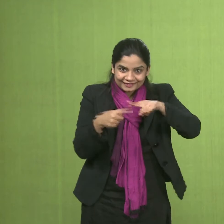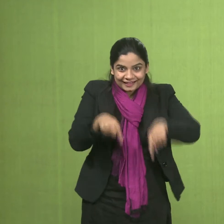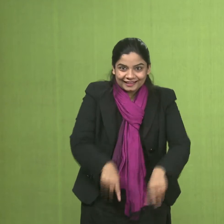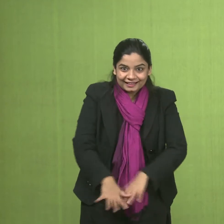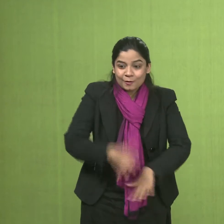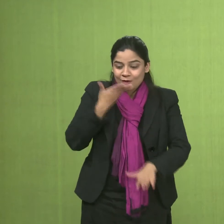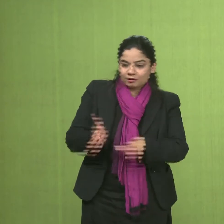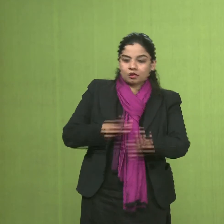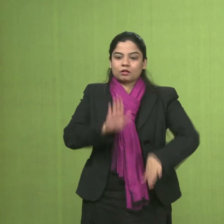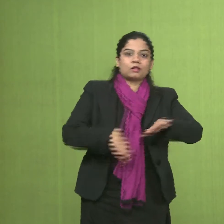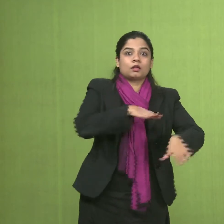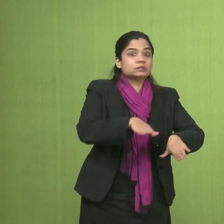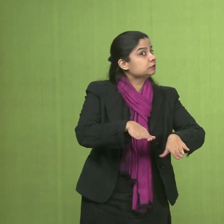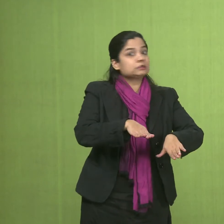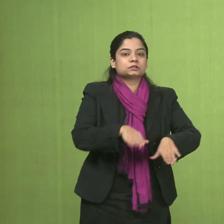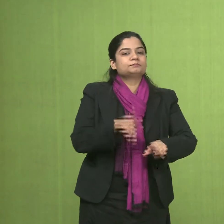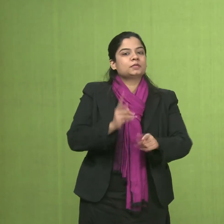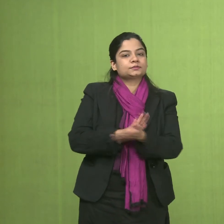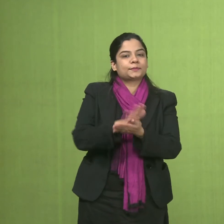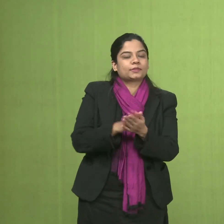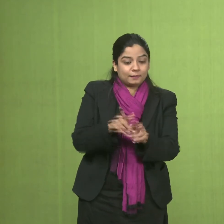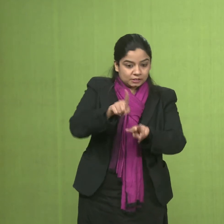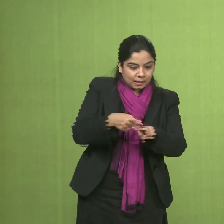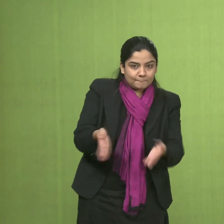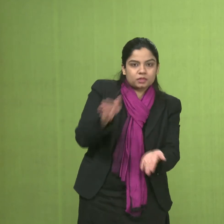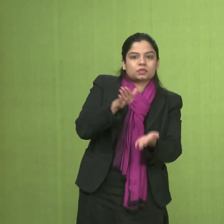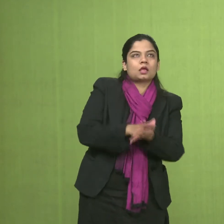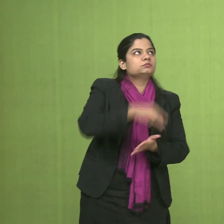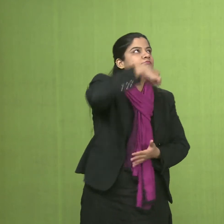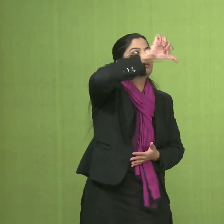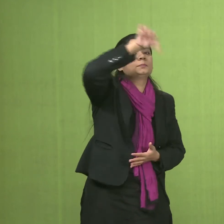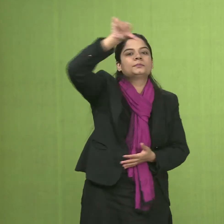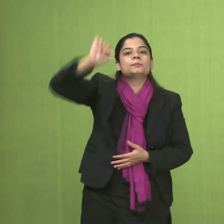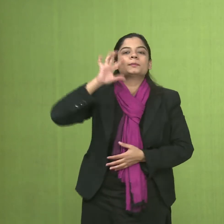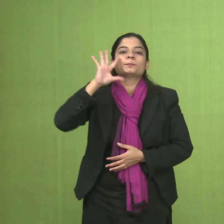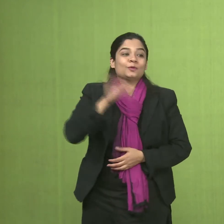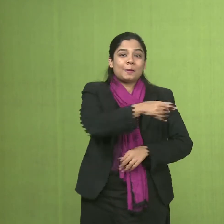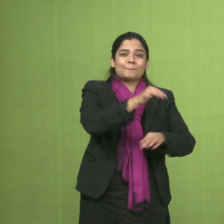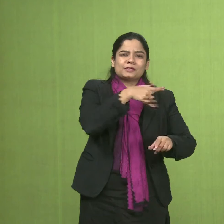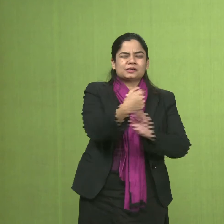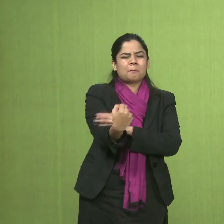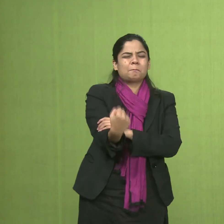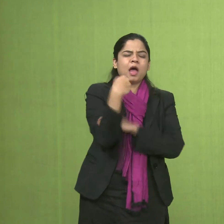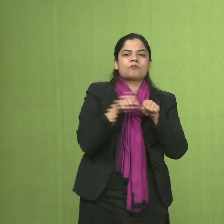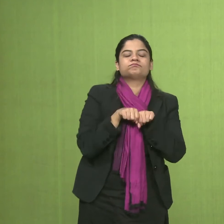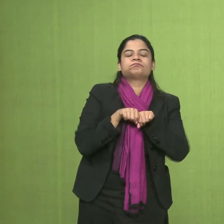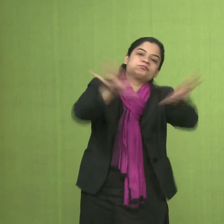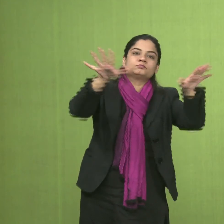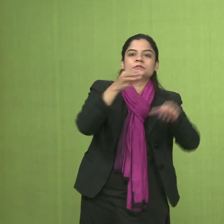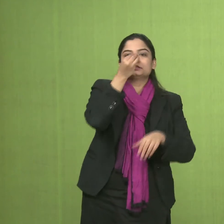feet and hand especially is not wet when you are touching the electrical equipment. Always wear slippers